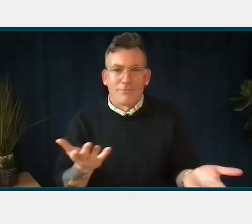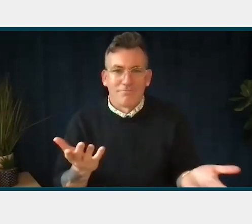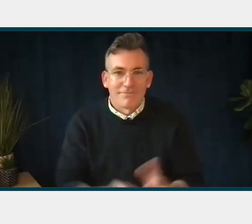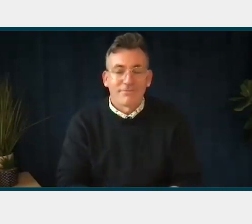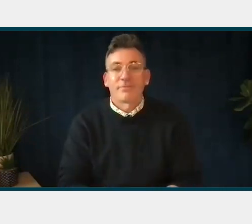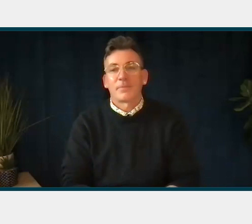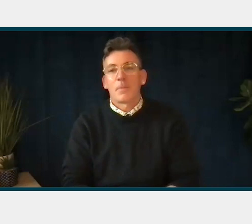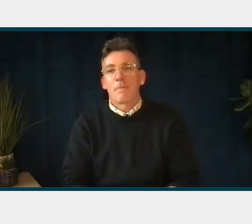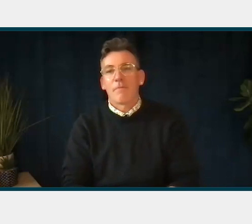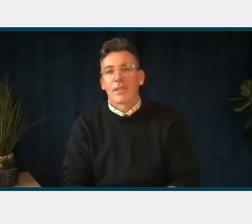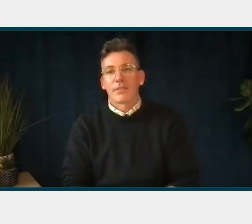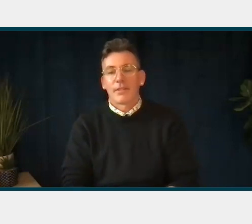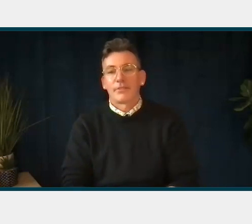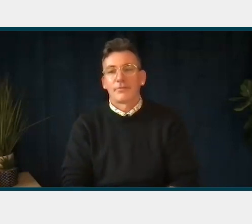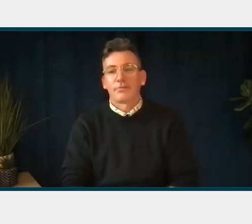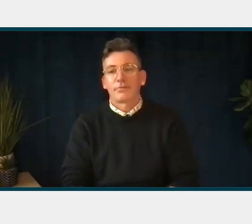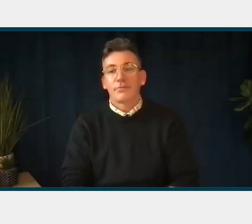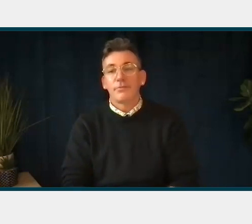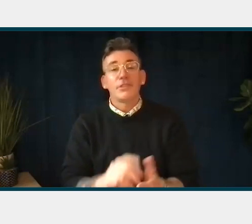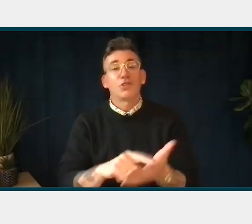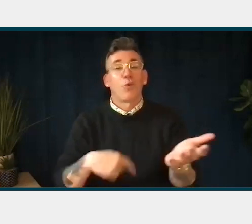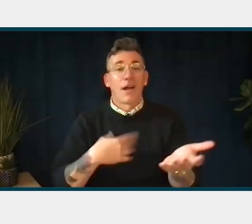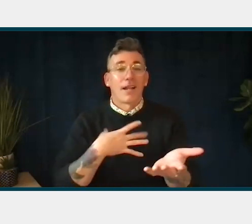If not, then where is your heart?